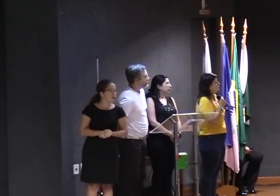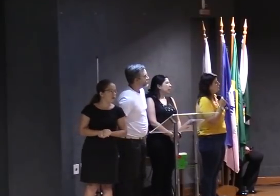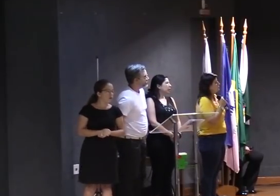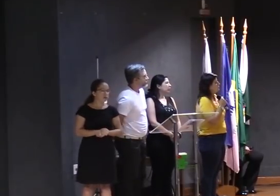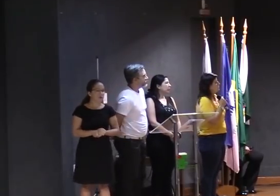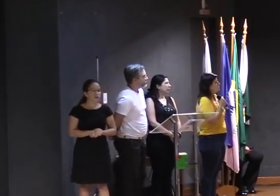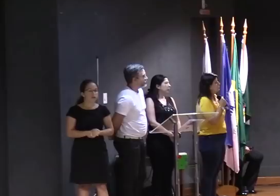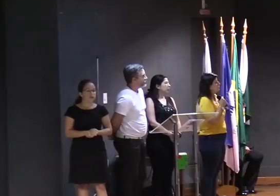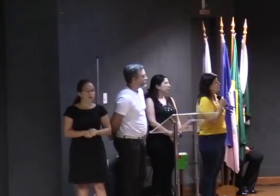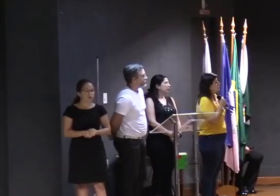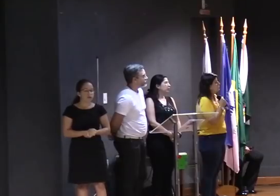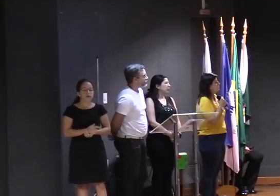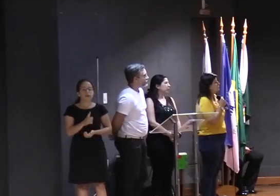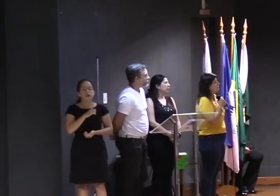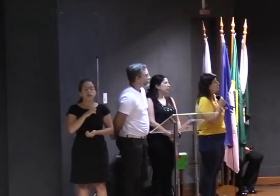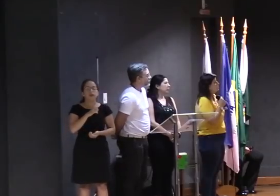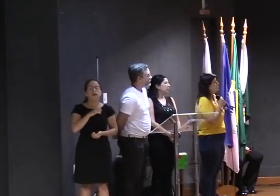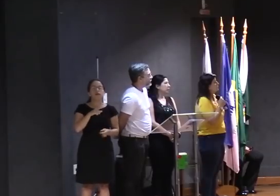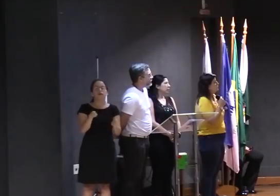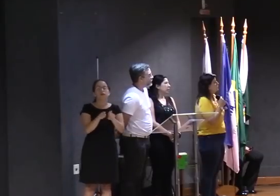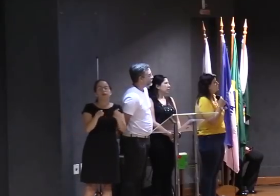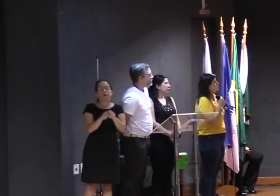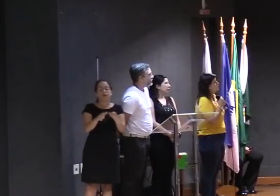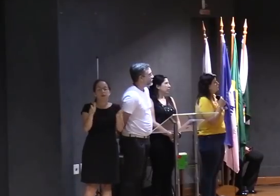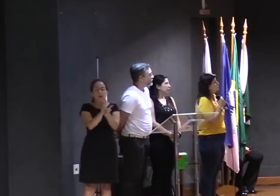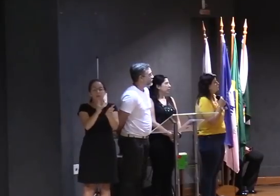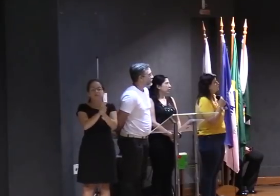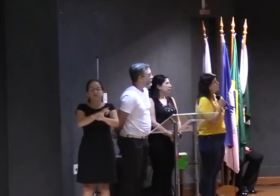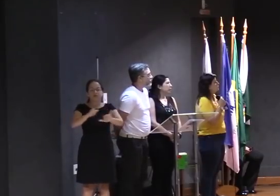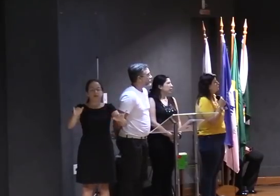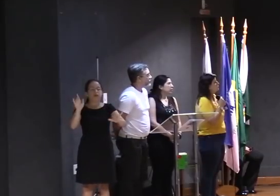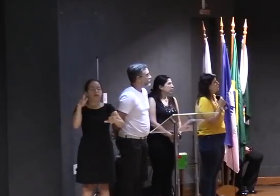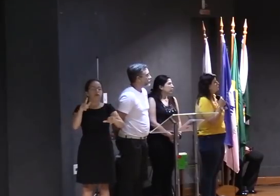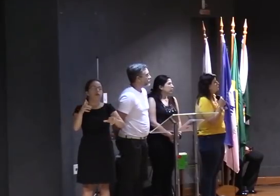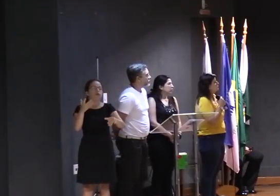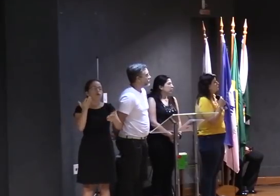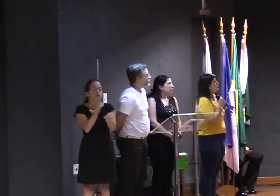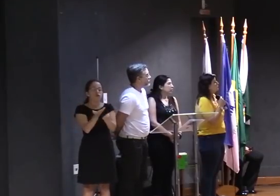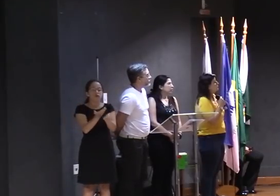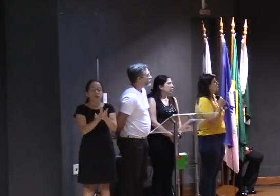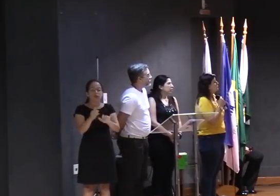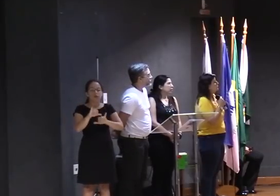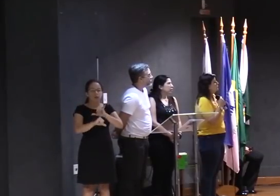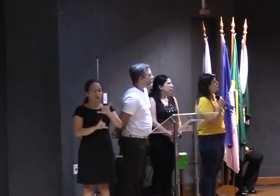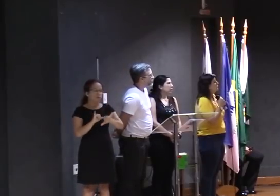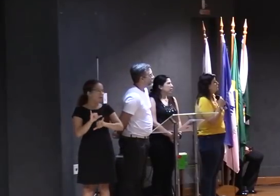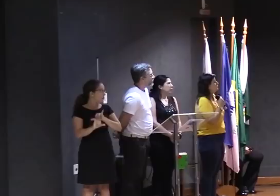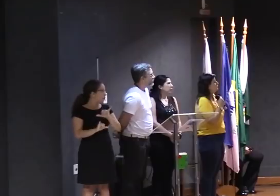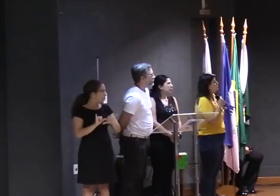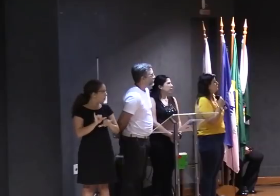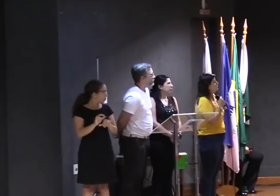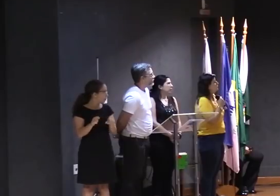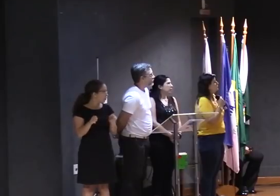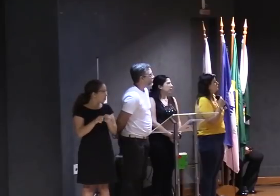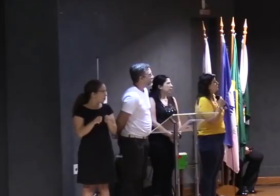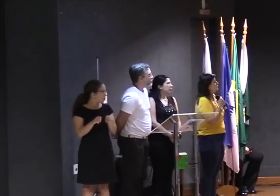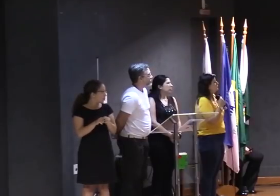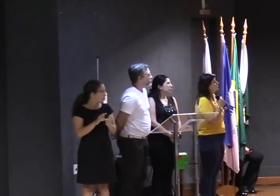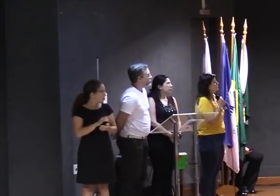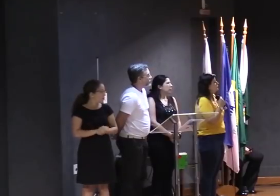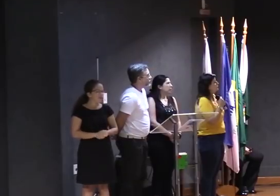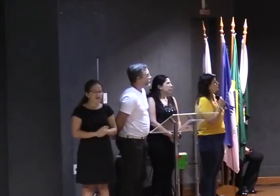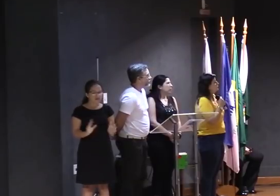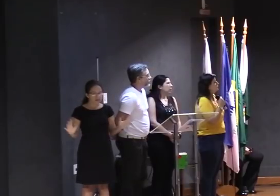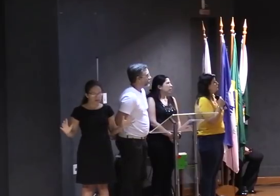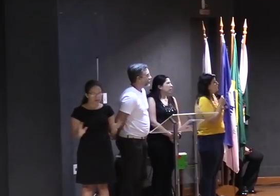chemistry. And the students are working in small groups, and they are preparing these blog posts of what they